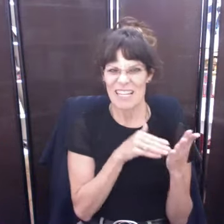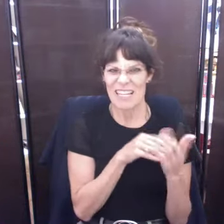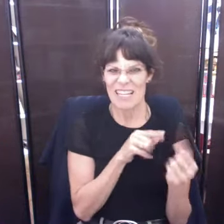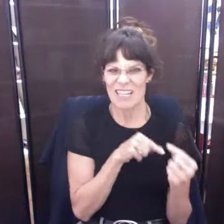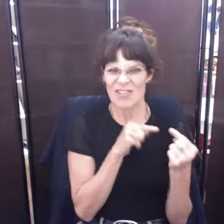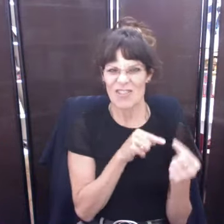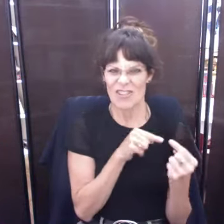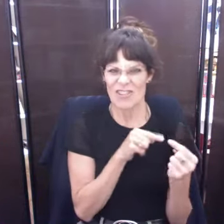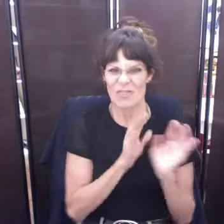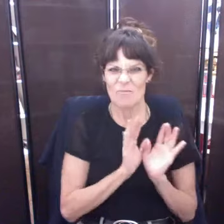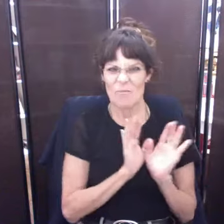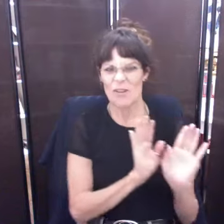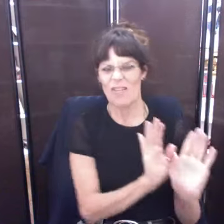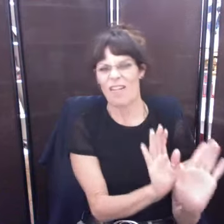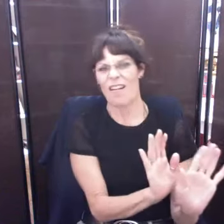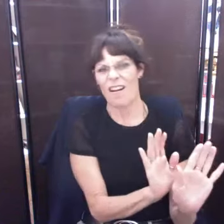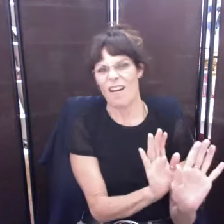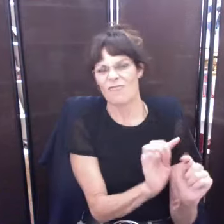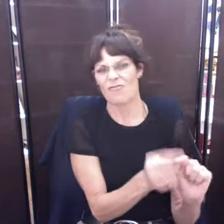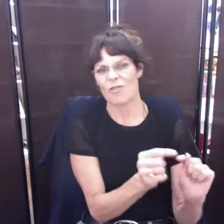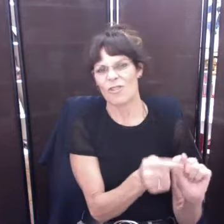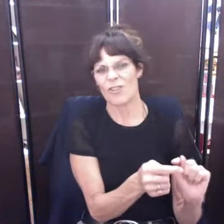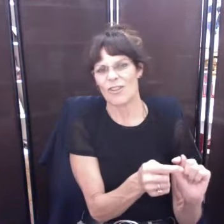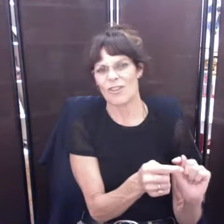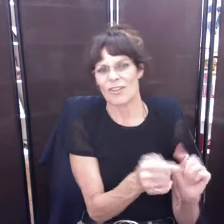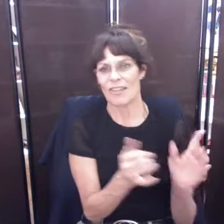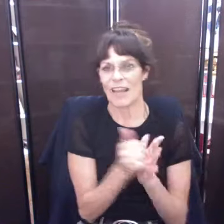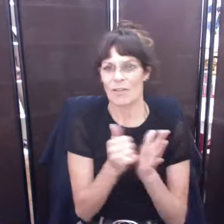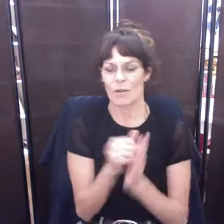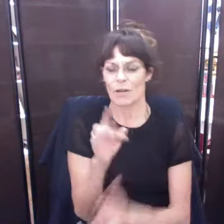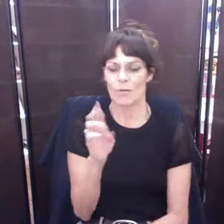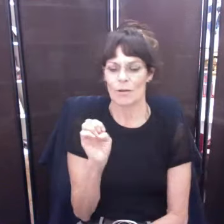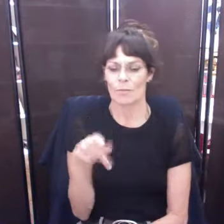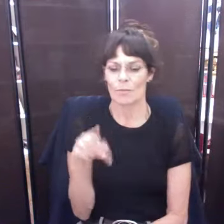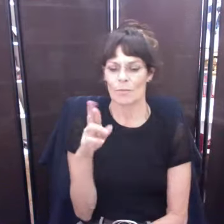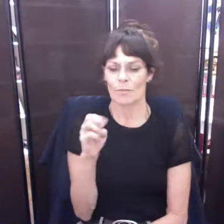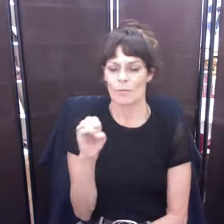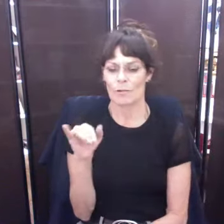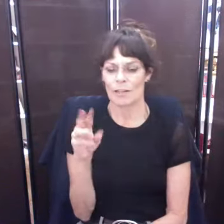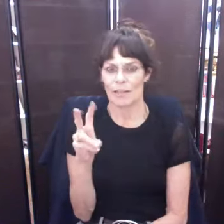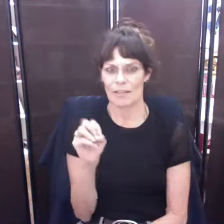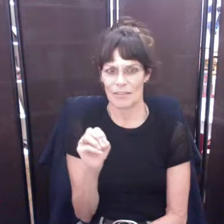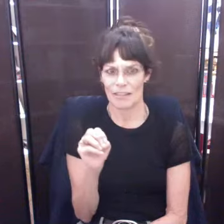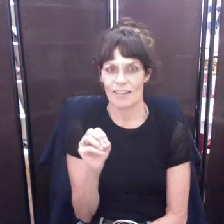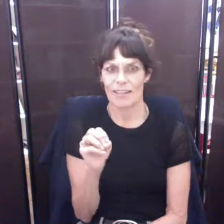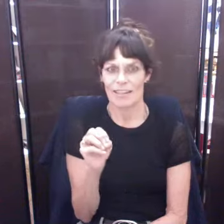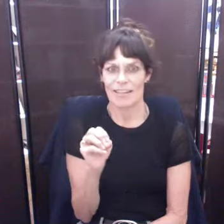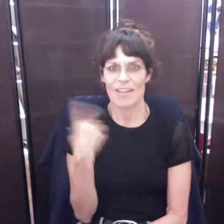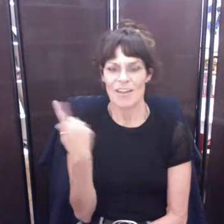off torture. That's what a reprieve is. And they say that the only reprieve that